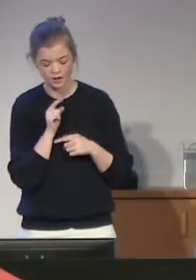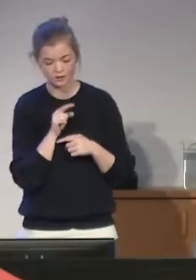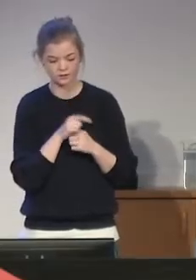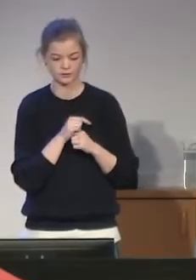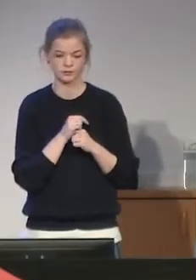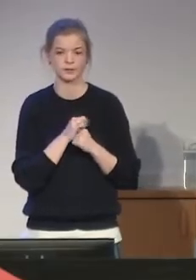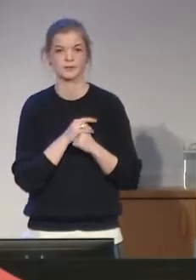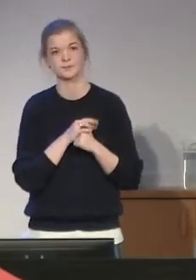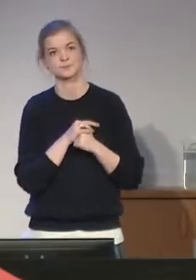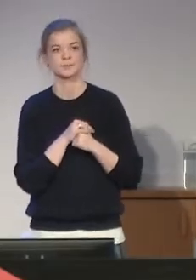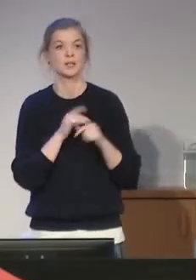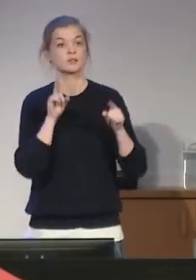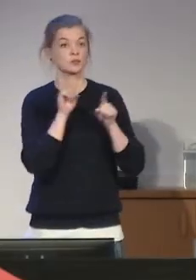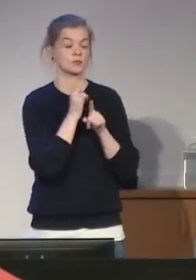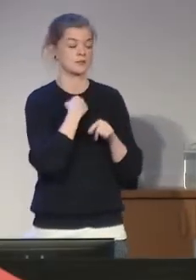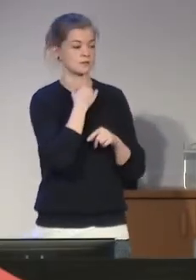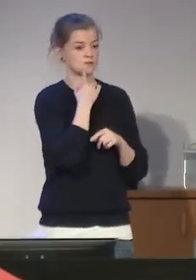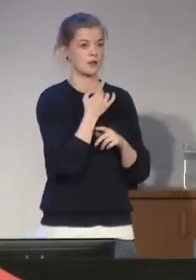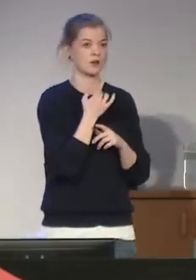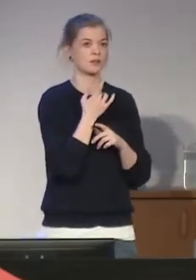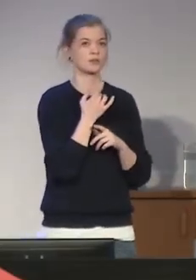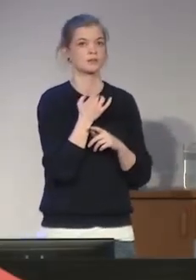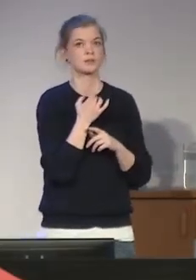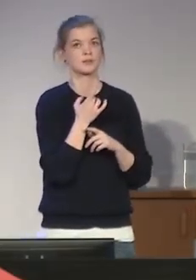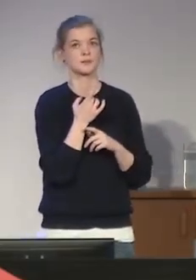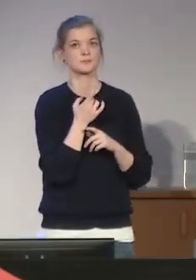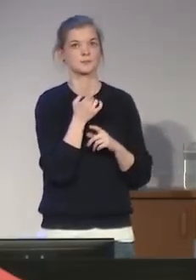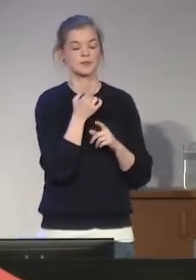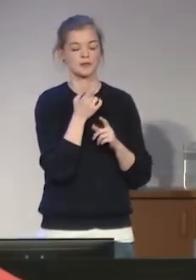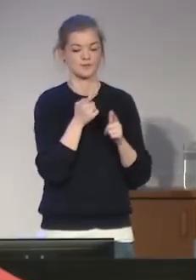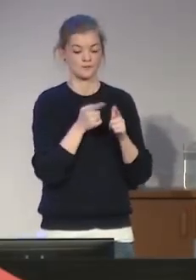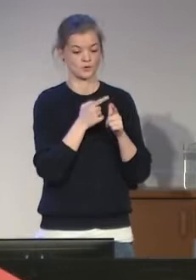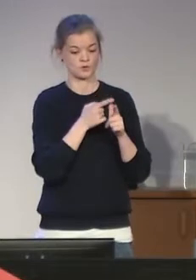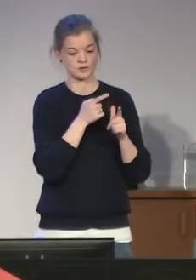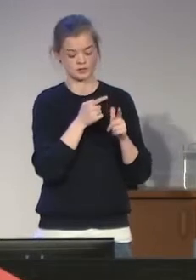Well, he, like I said,